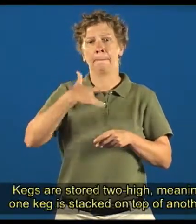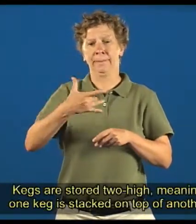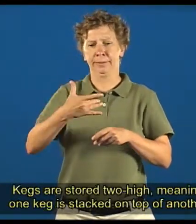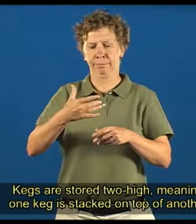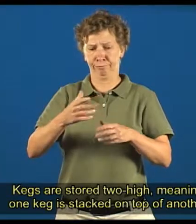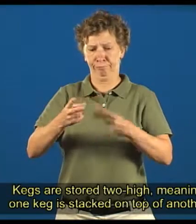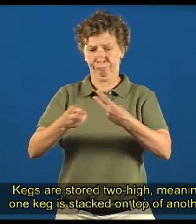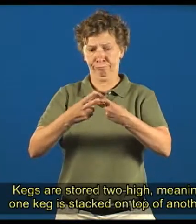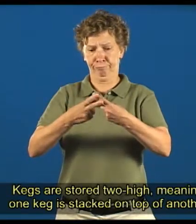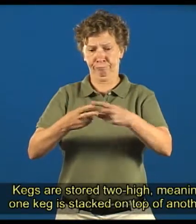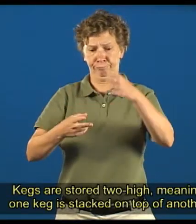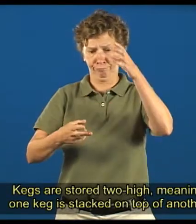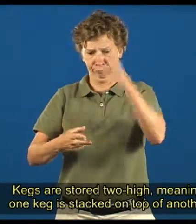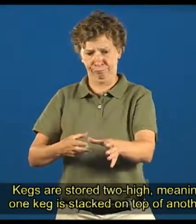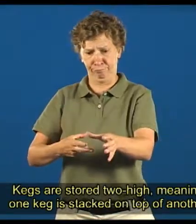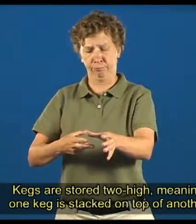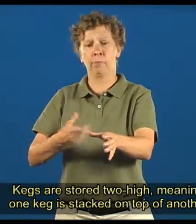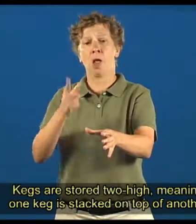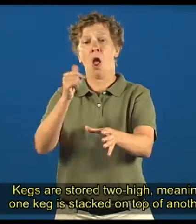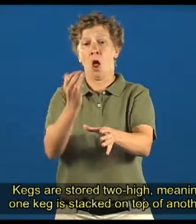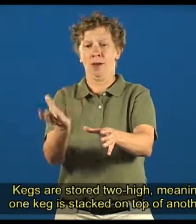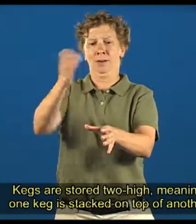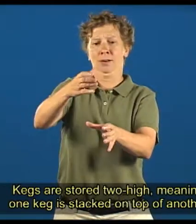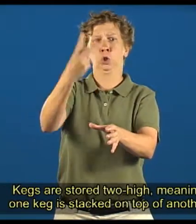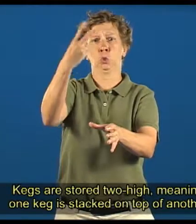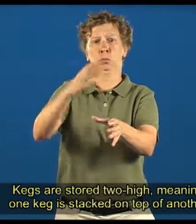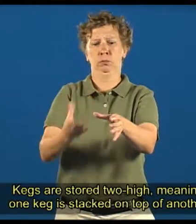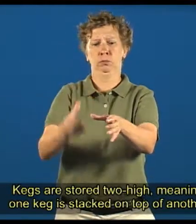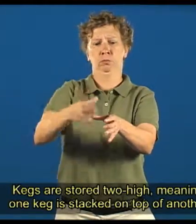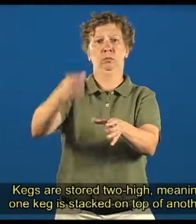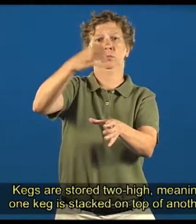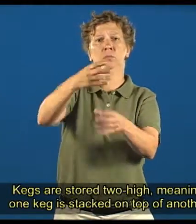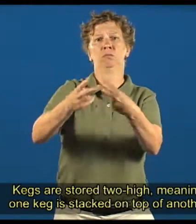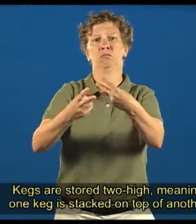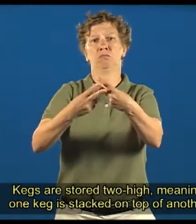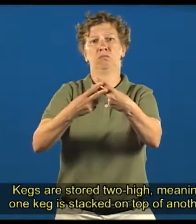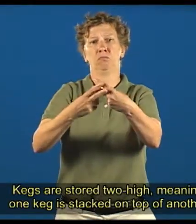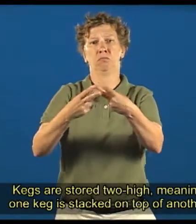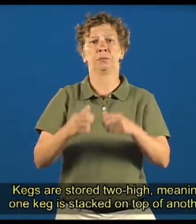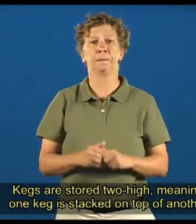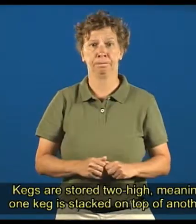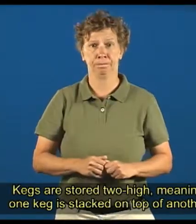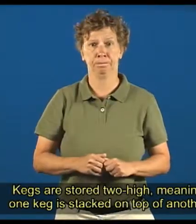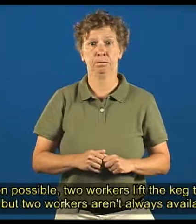Kegs are stored 2 high, meaning 1 keg is stacked on top of another.